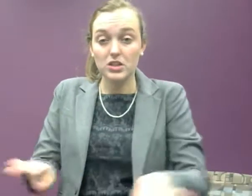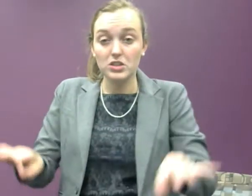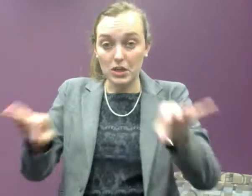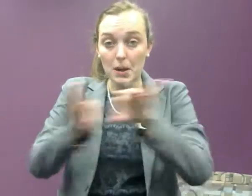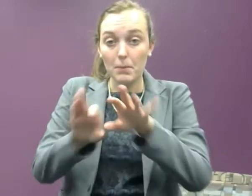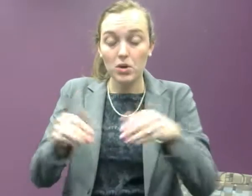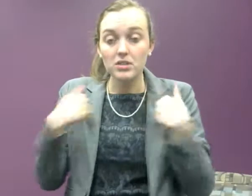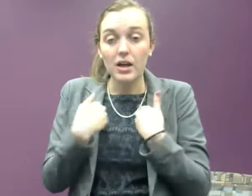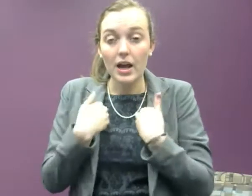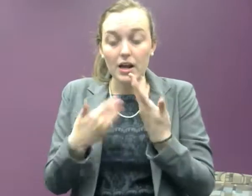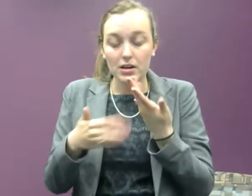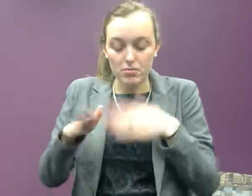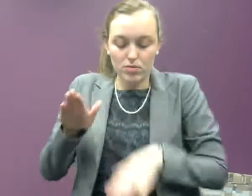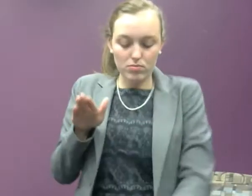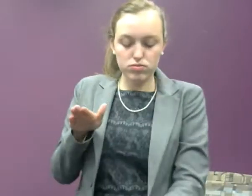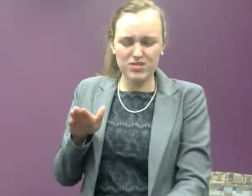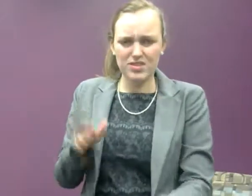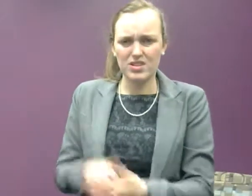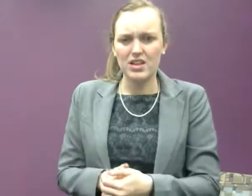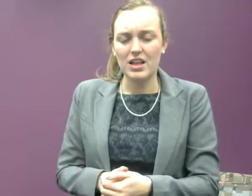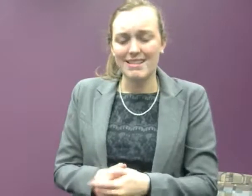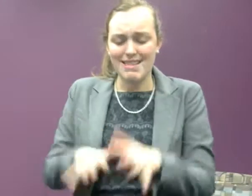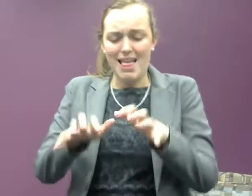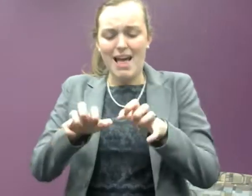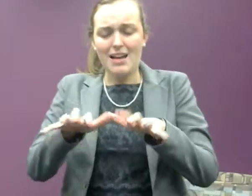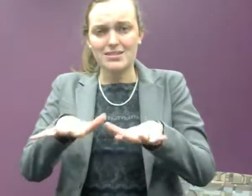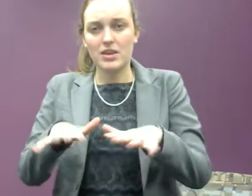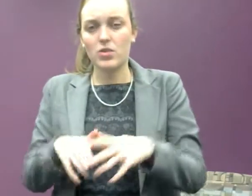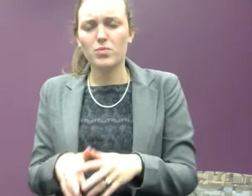that the ice is on top. What if the pond froze from the bottom up?